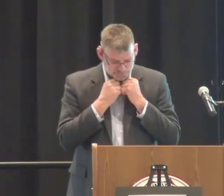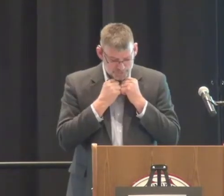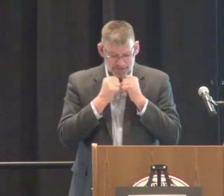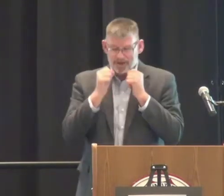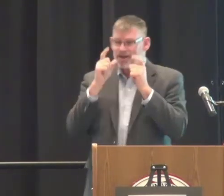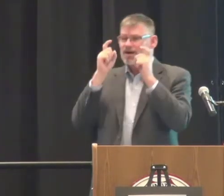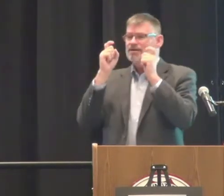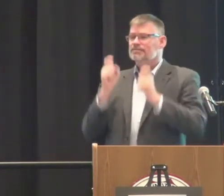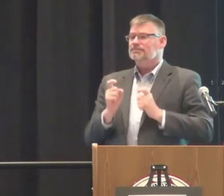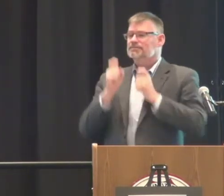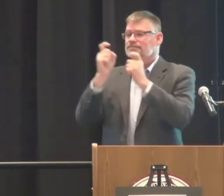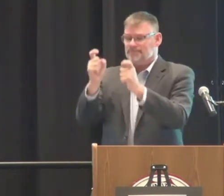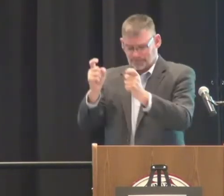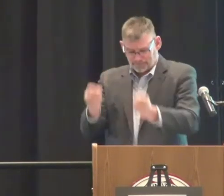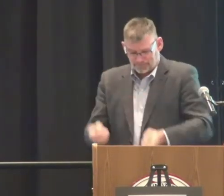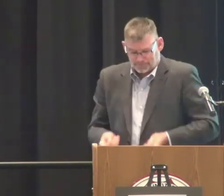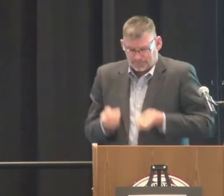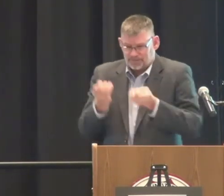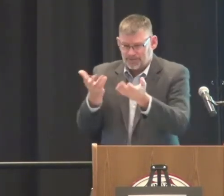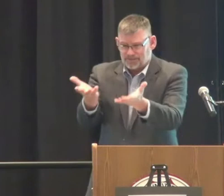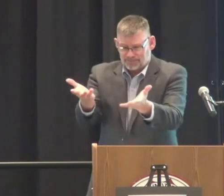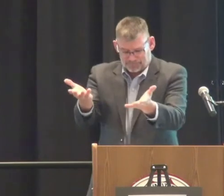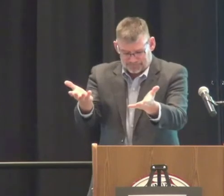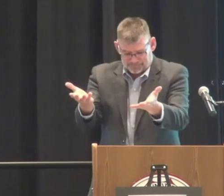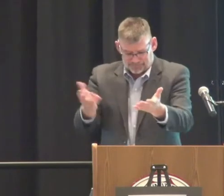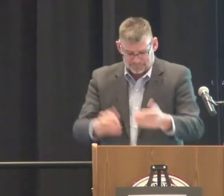Enjoy life's treasures and the gifts he does give.